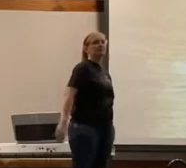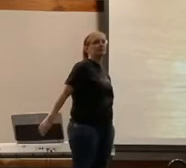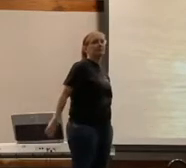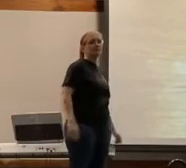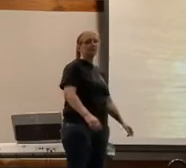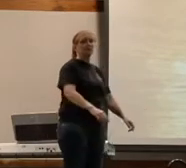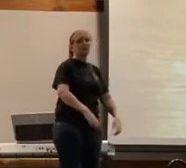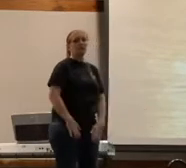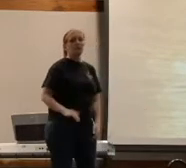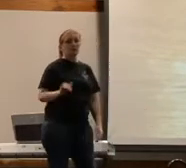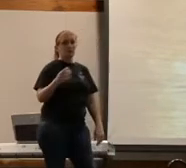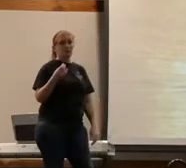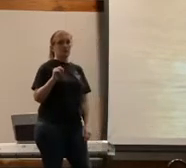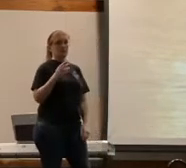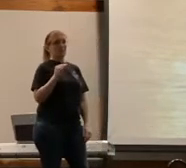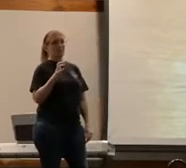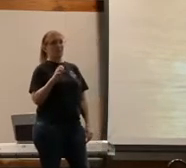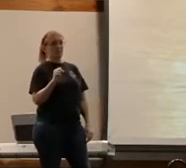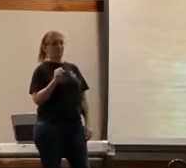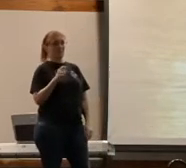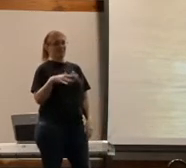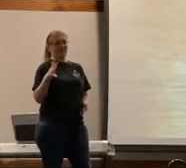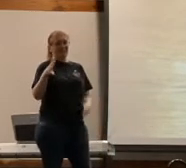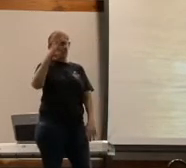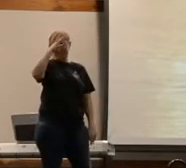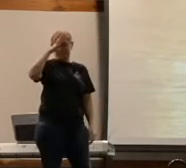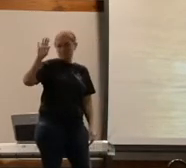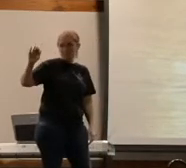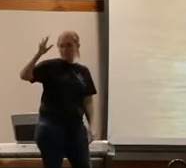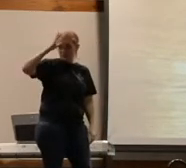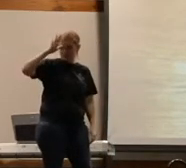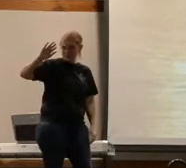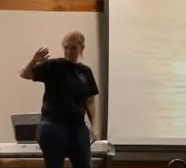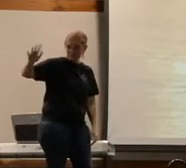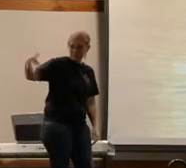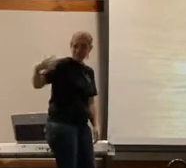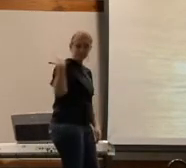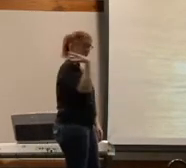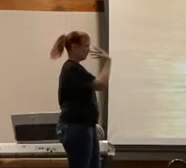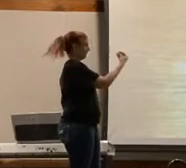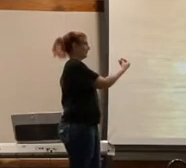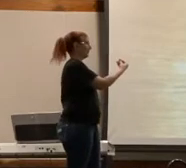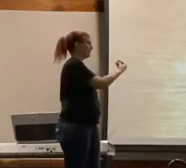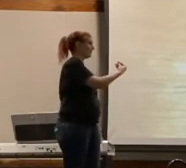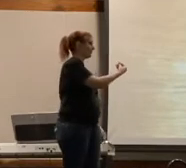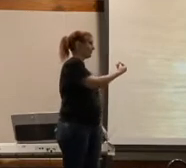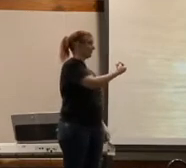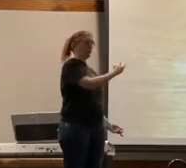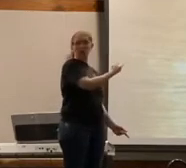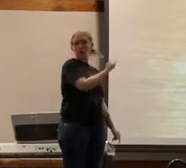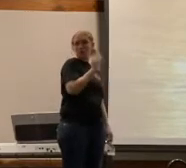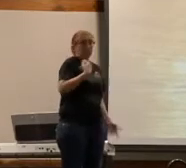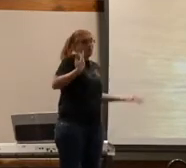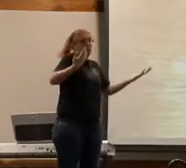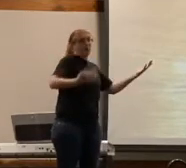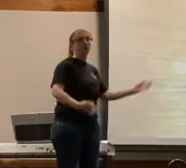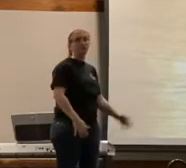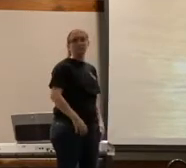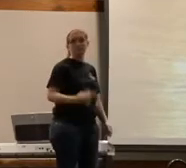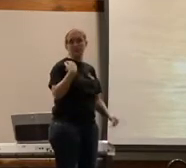John and James left dad on the boat, holding nets. "Boys, when are you coming back?" "I don't know, I'm taking